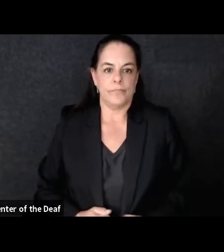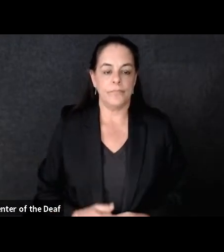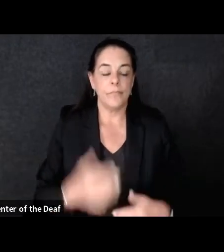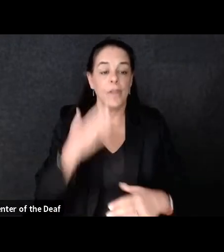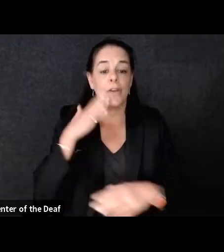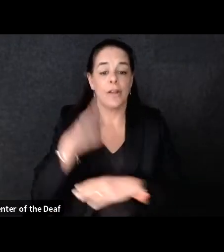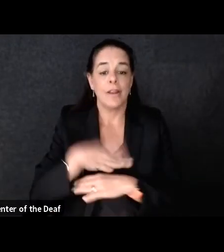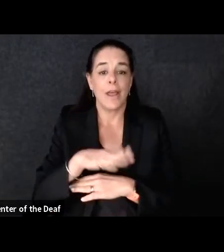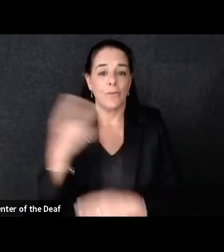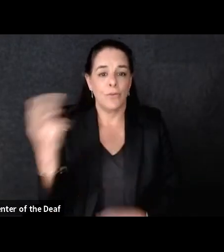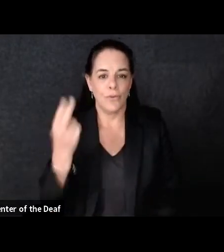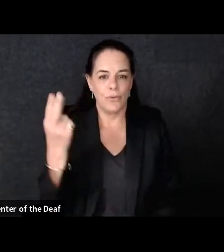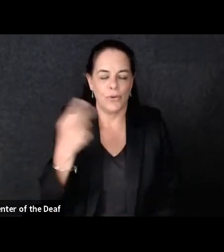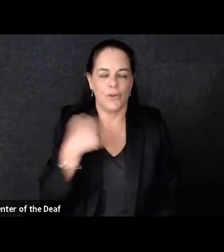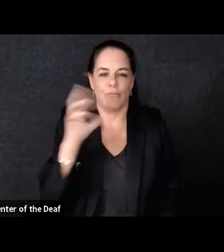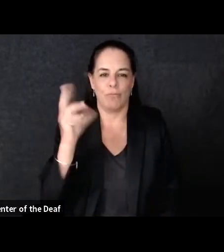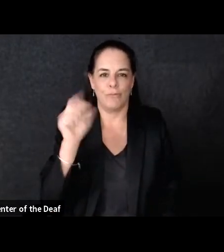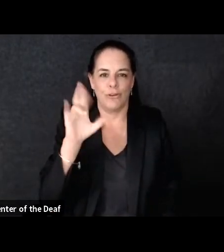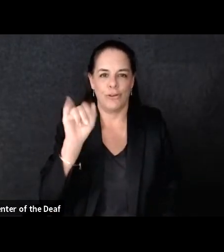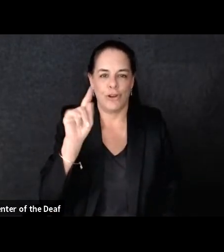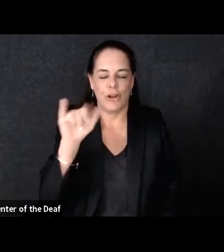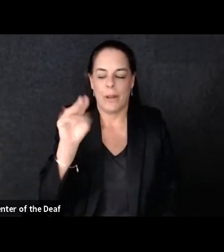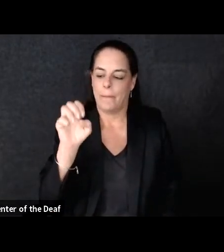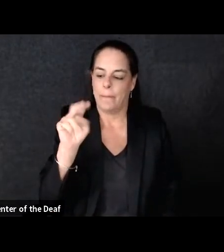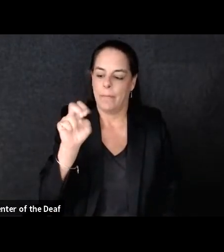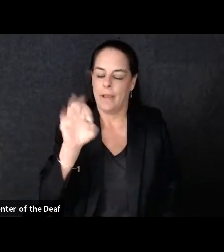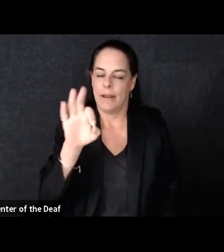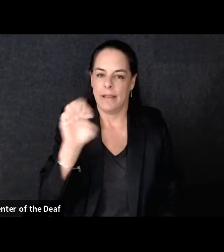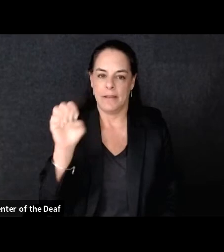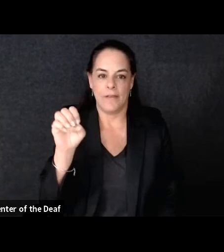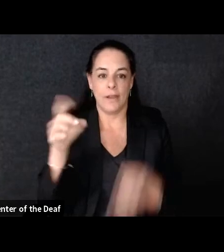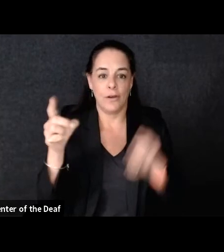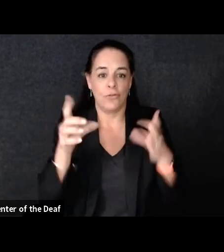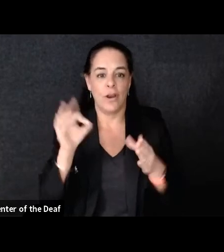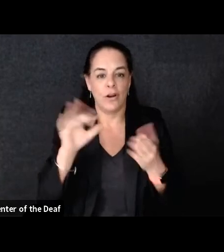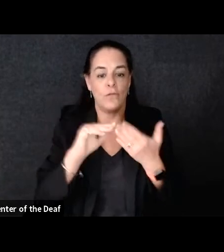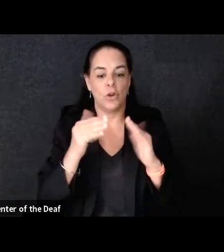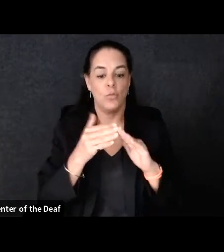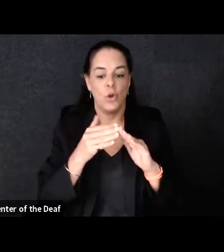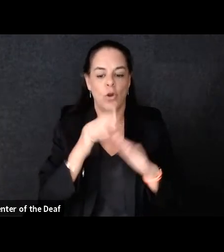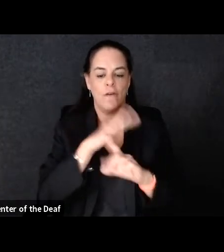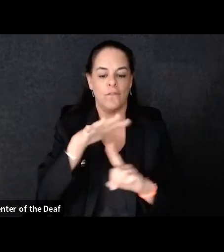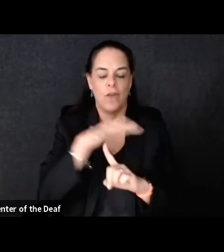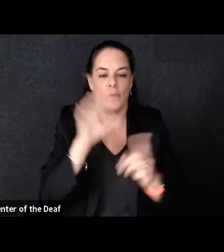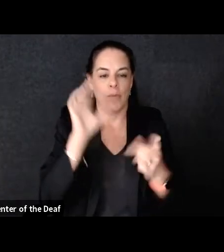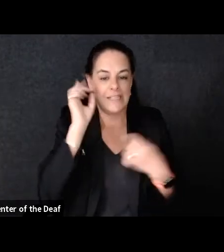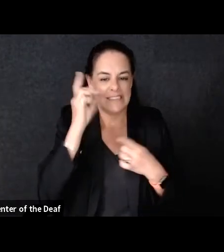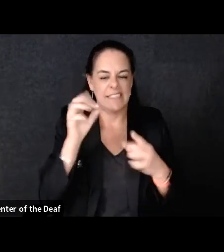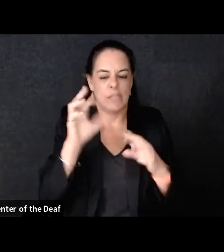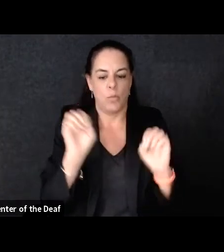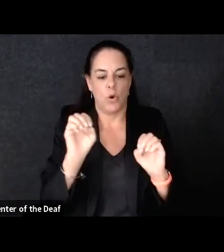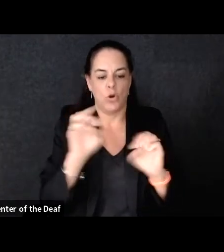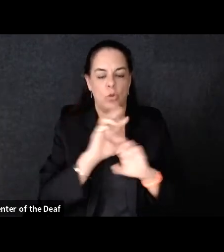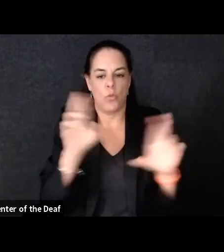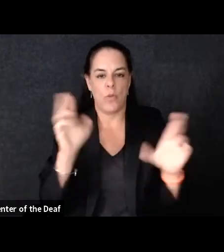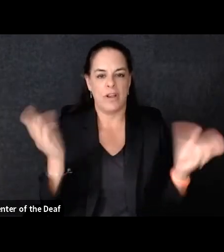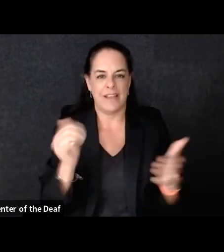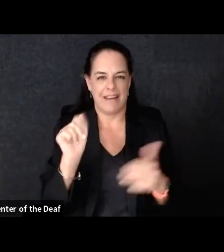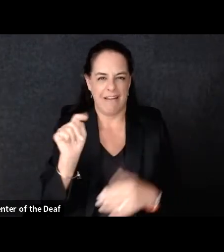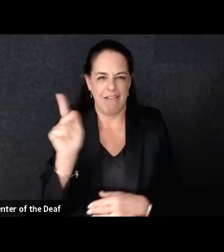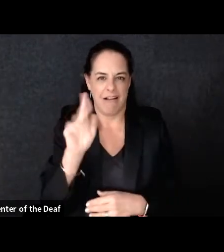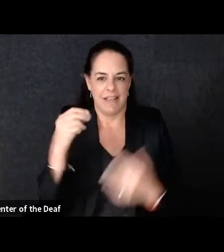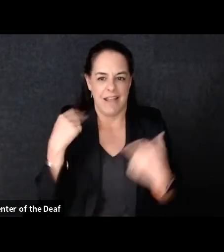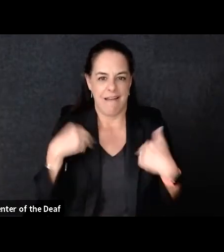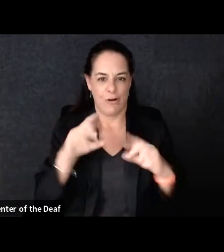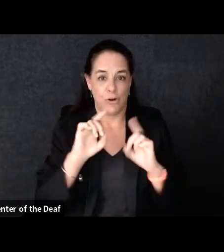Good Thursday afternoon. I'm Charity Menifee, Director of Communicable and Environmental Disease and Emergency Preparedness here at Knox County Health Department.